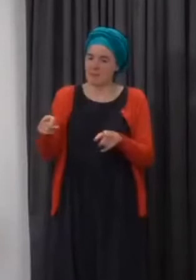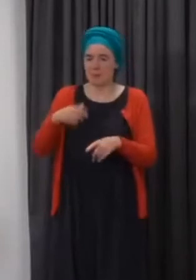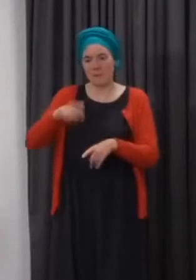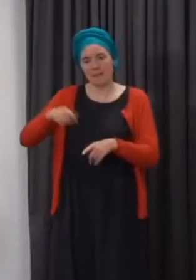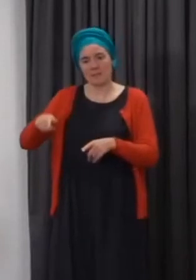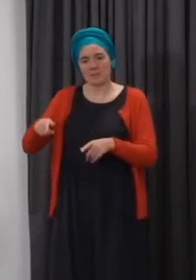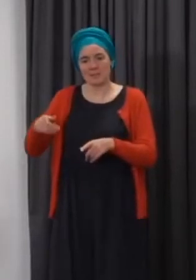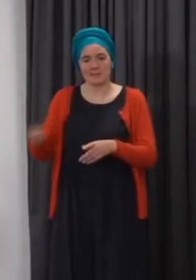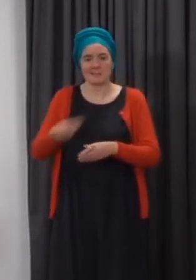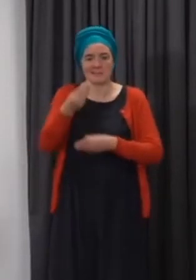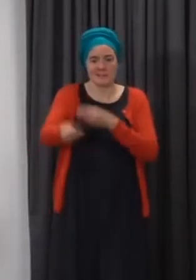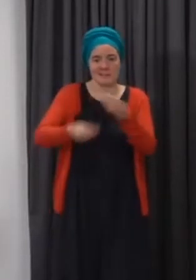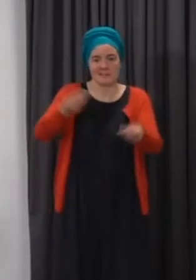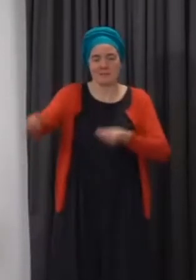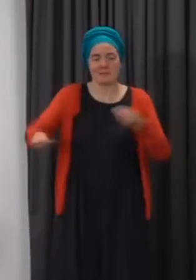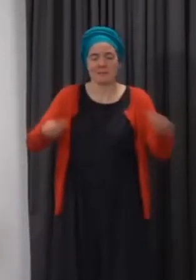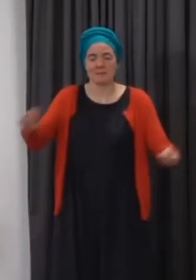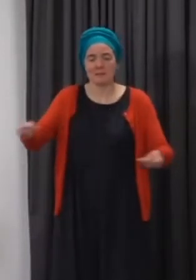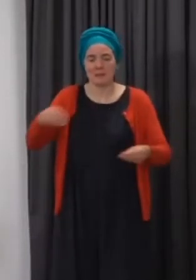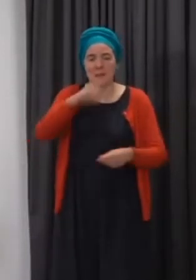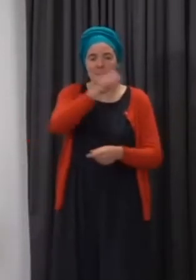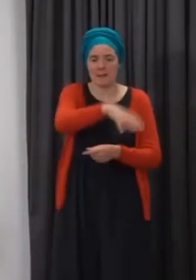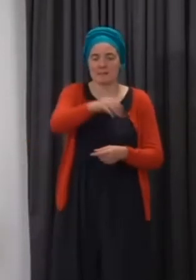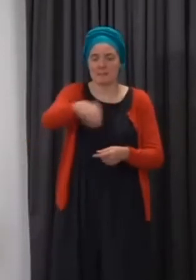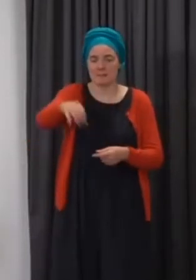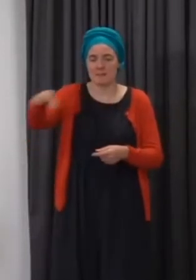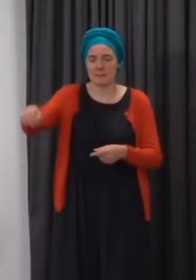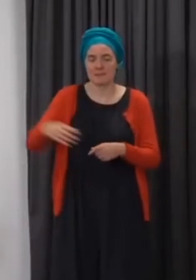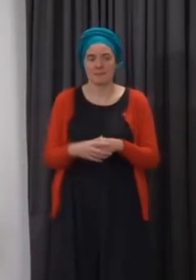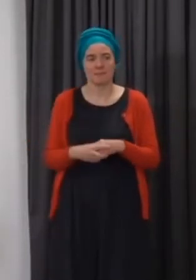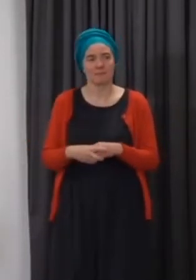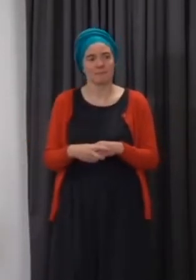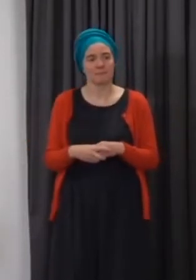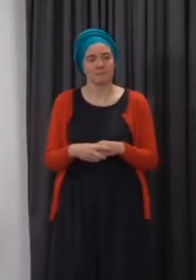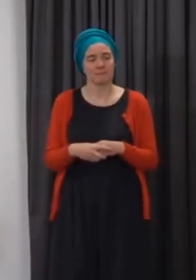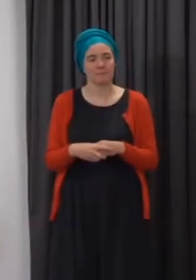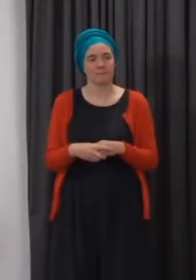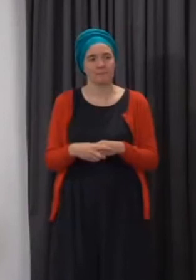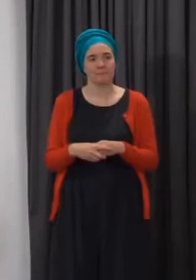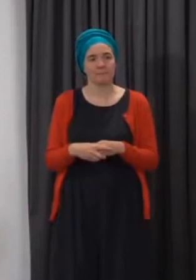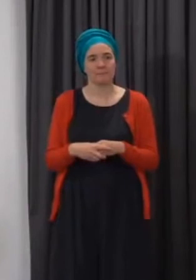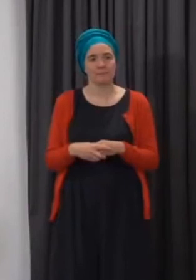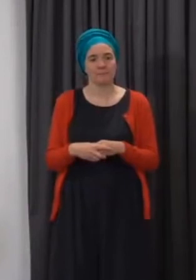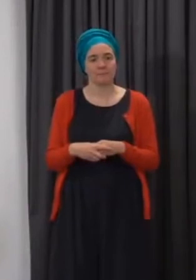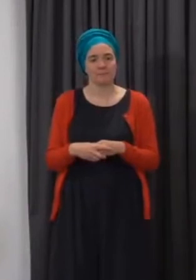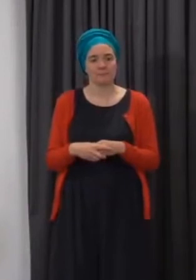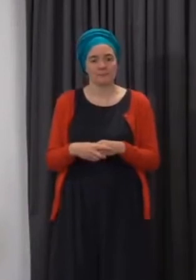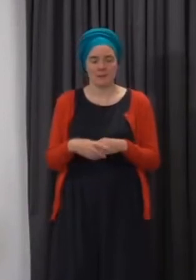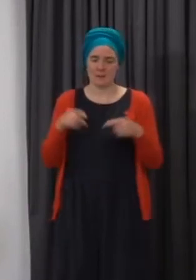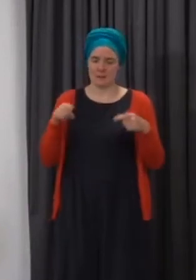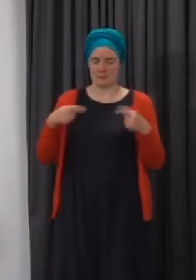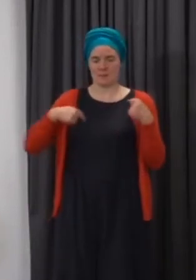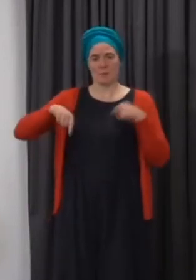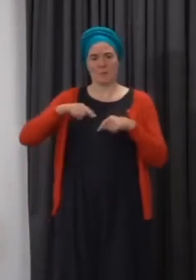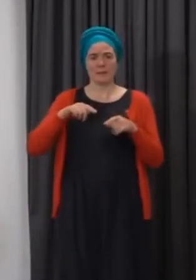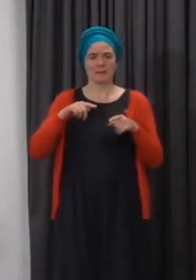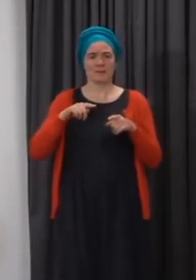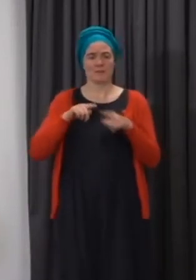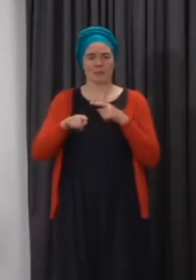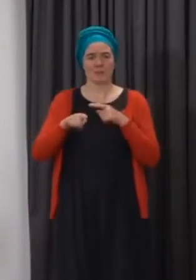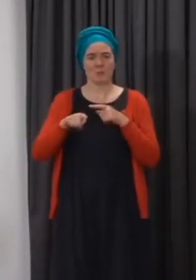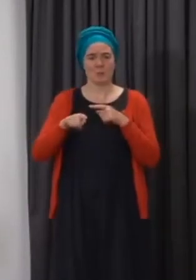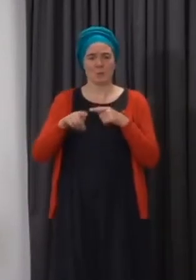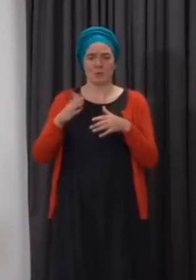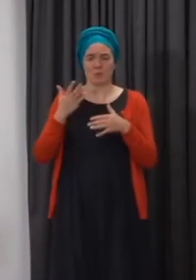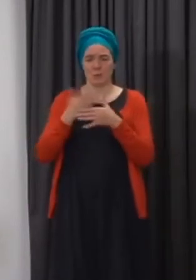approach to our health and social care system was to try to make sure that we worked it as an overall system, and I would like to feel